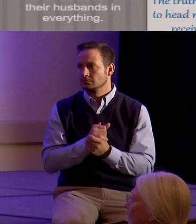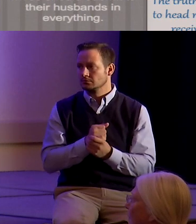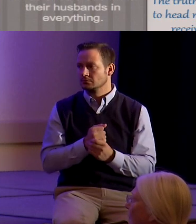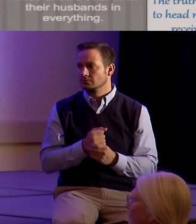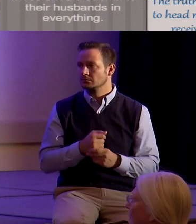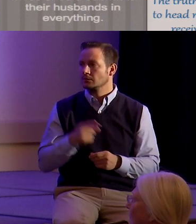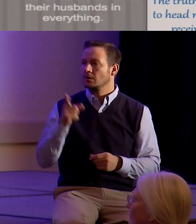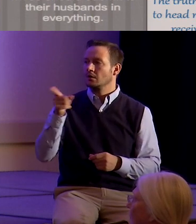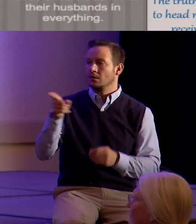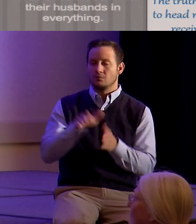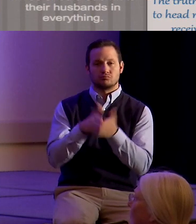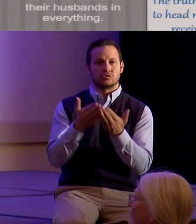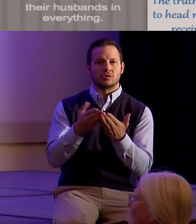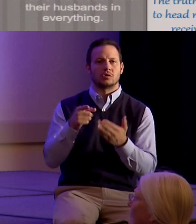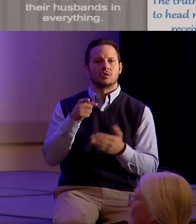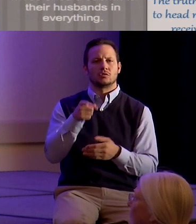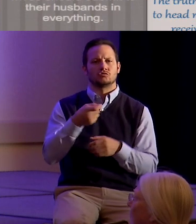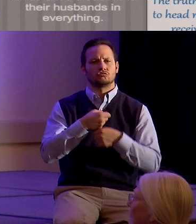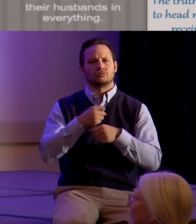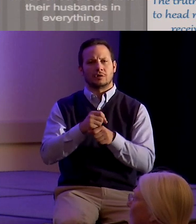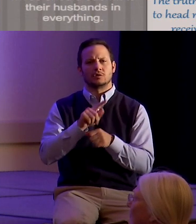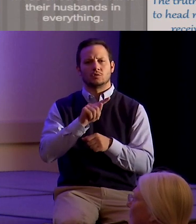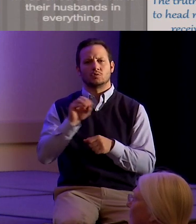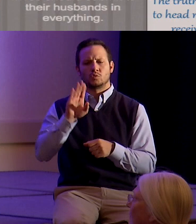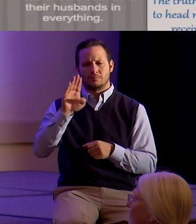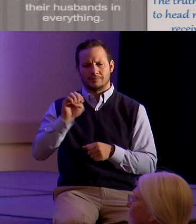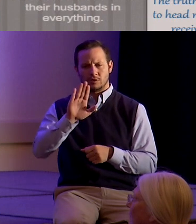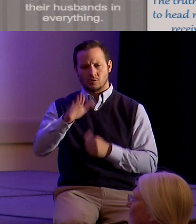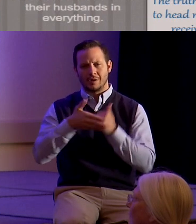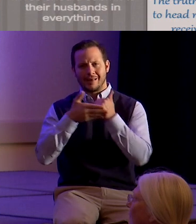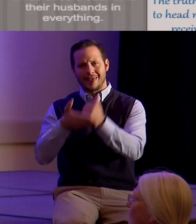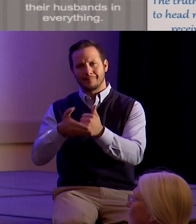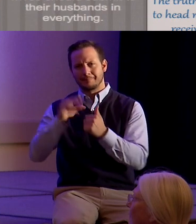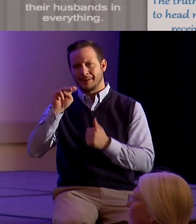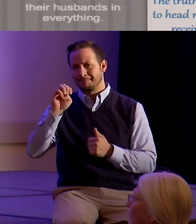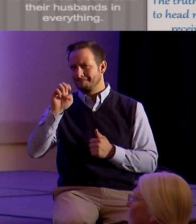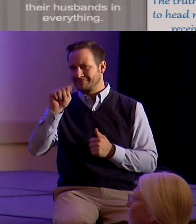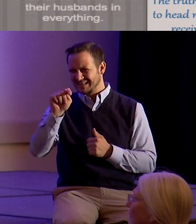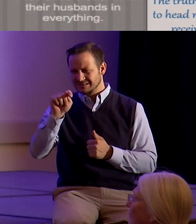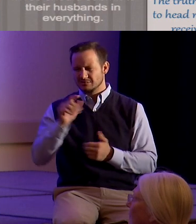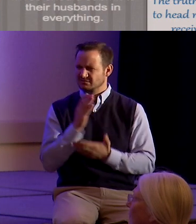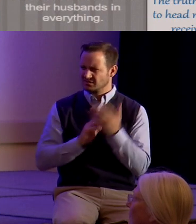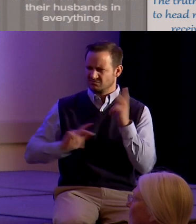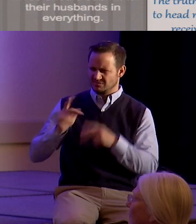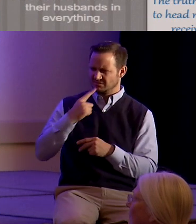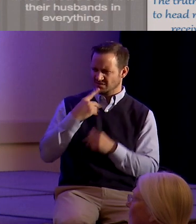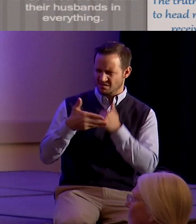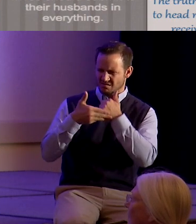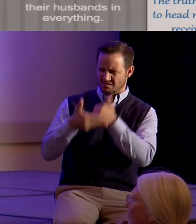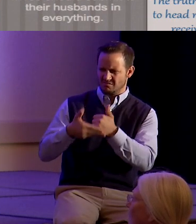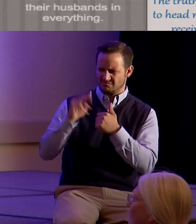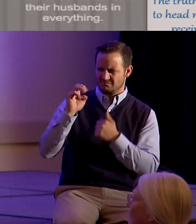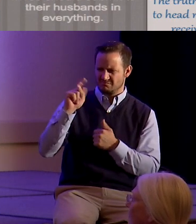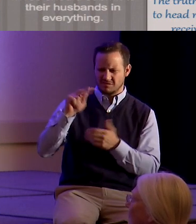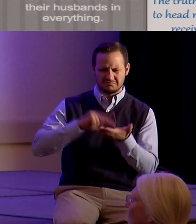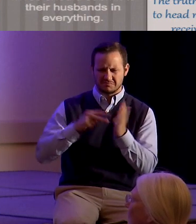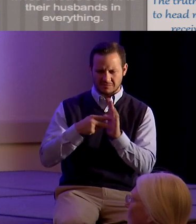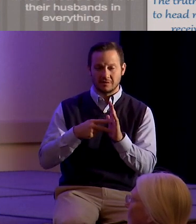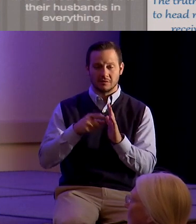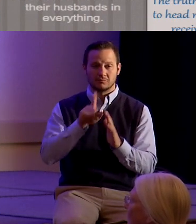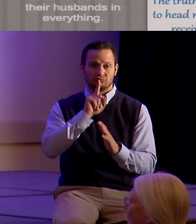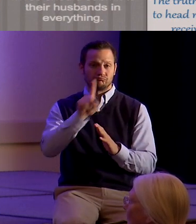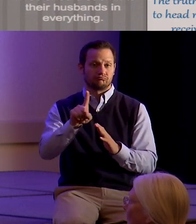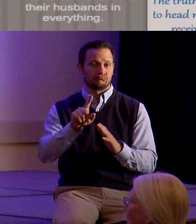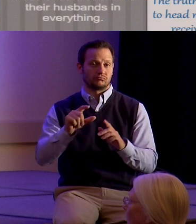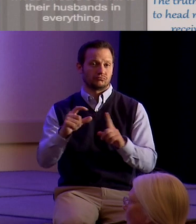his helpmeet. And that is an actual term in the religious community. I've had a lot of people say, well, what on earth is a helpmeet?